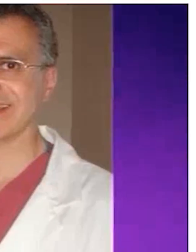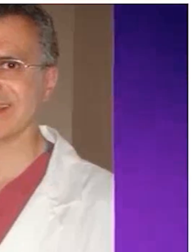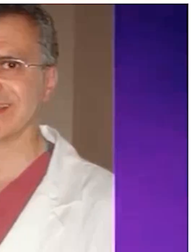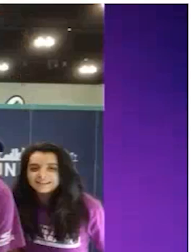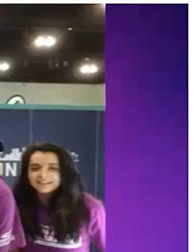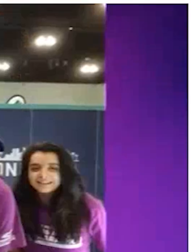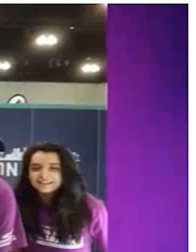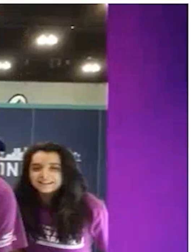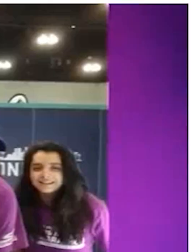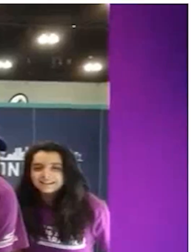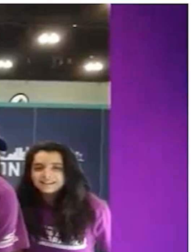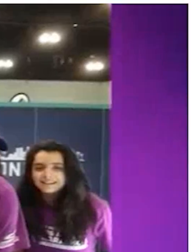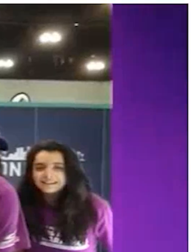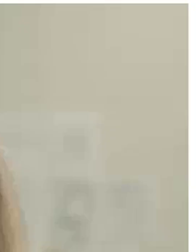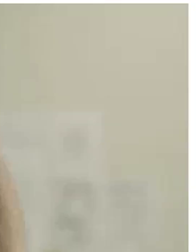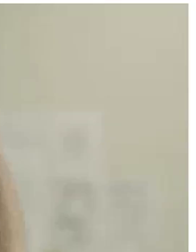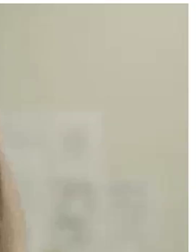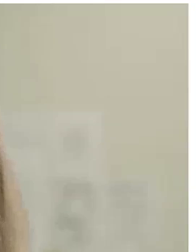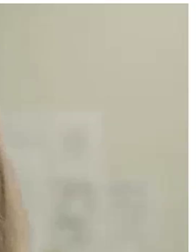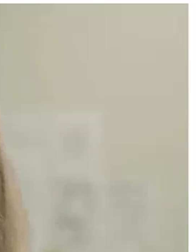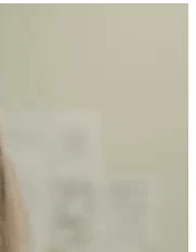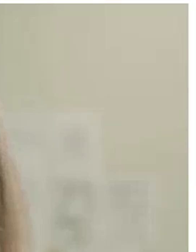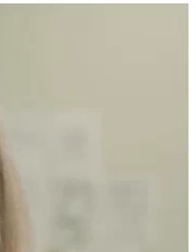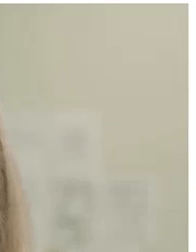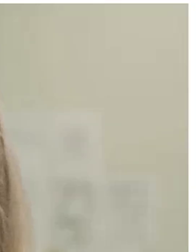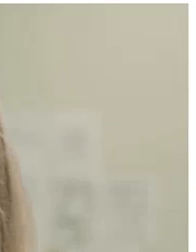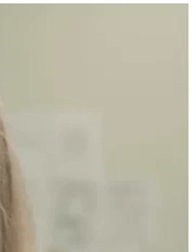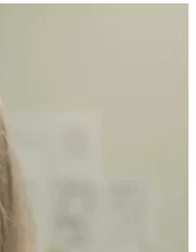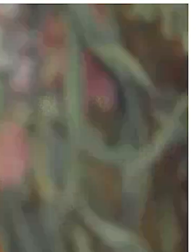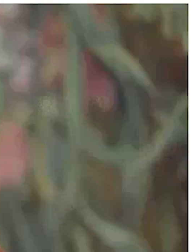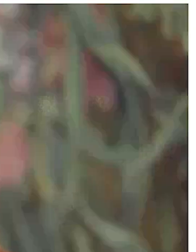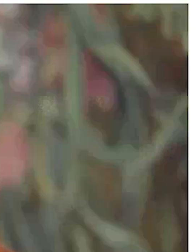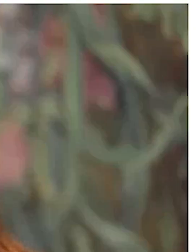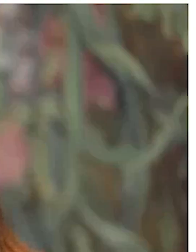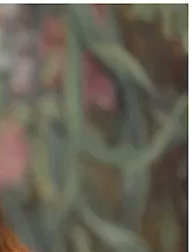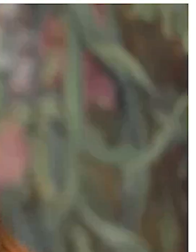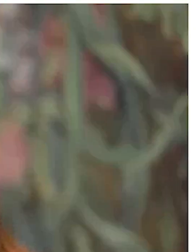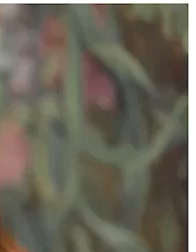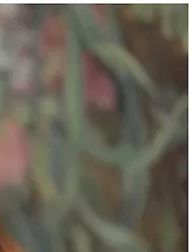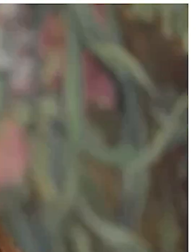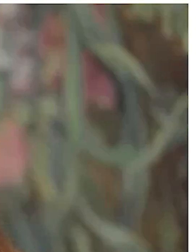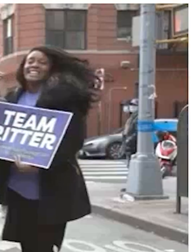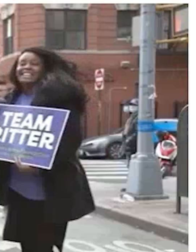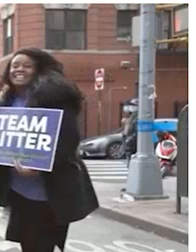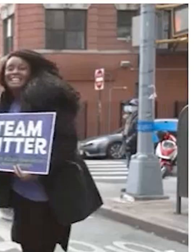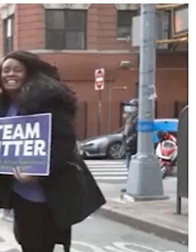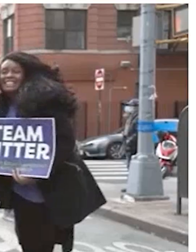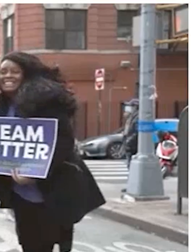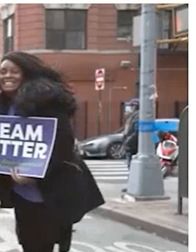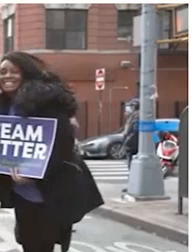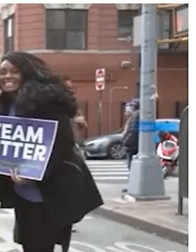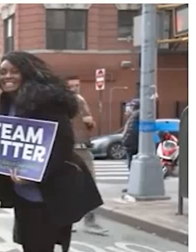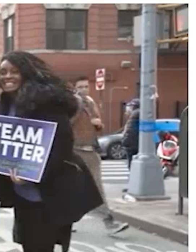who comes in with an aortic dissection, 1 in 5 will have a family history. We don't know what the name of the gene is. We know it's a thing. But